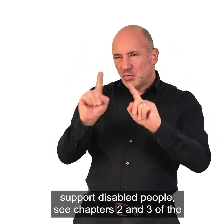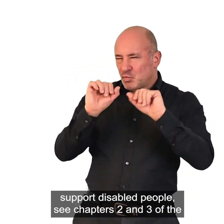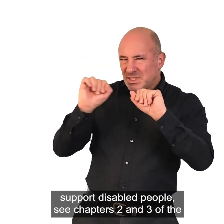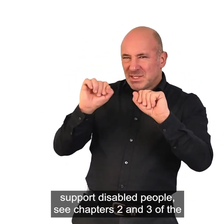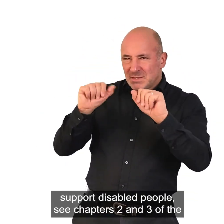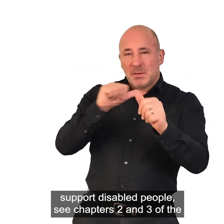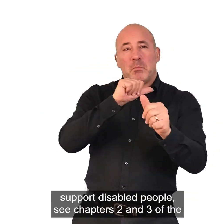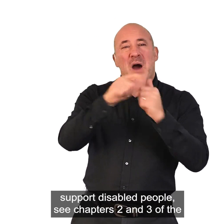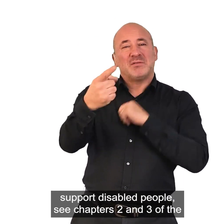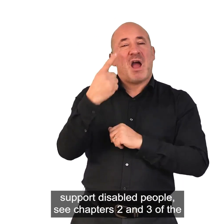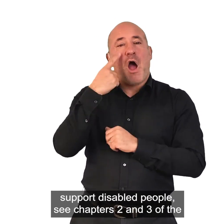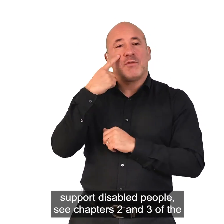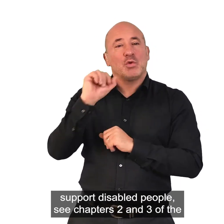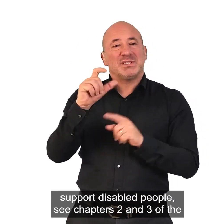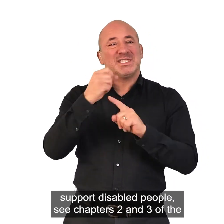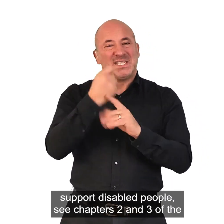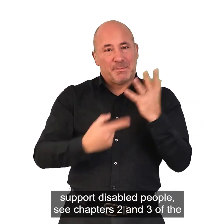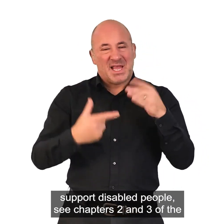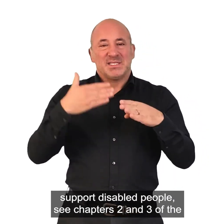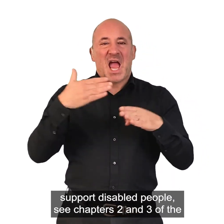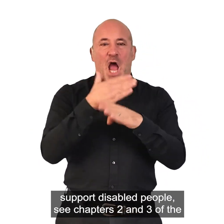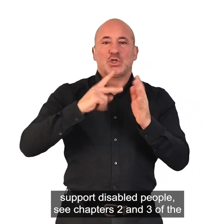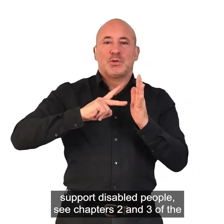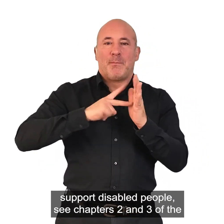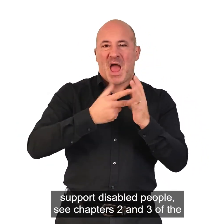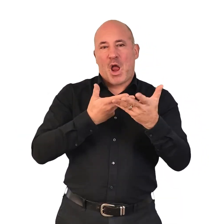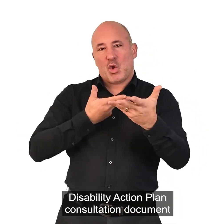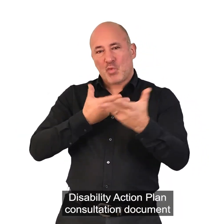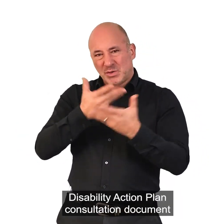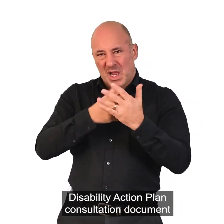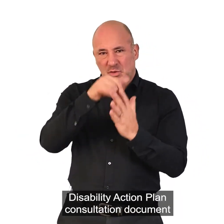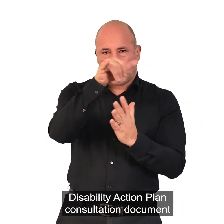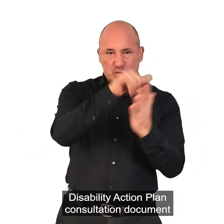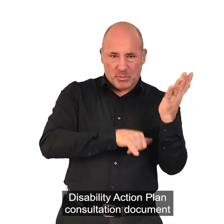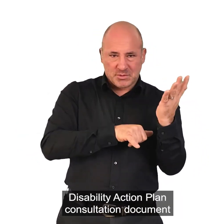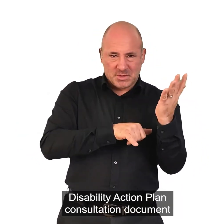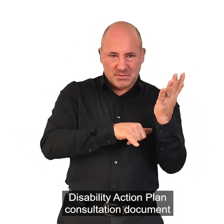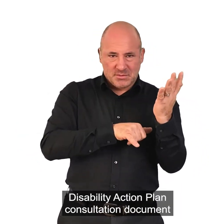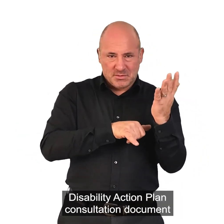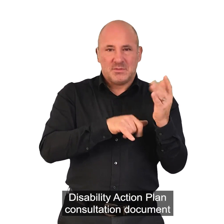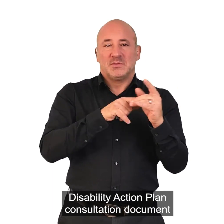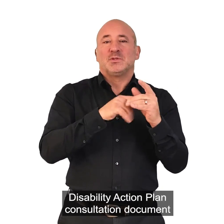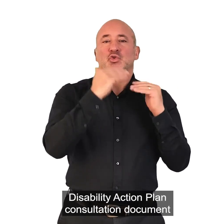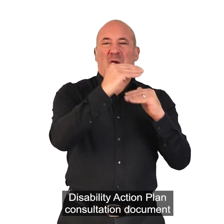support disabled people, see Chapters 2 and 3 of the Disability Action Plan consultation document